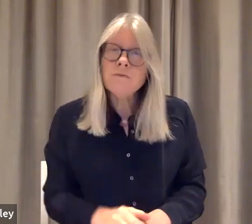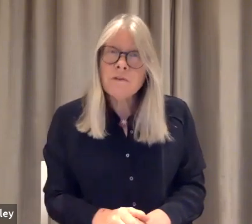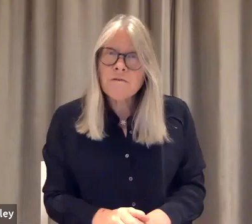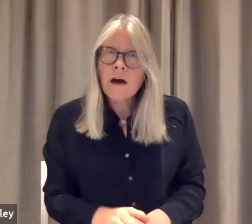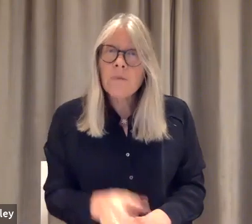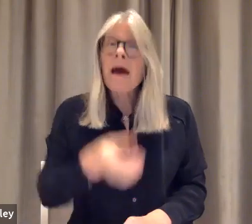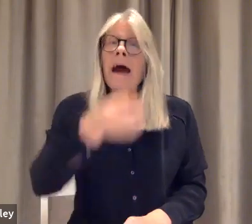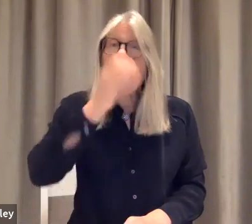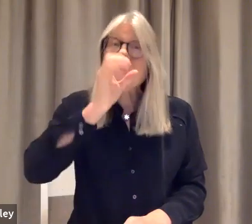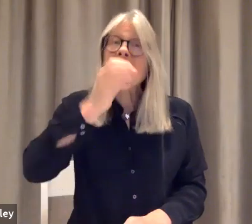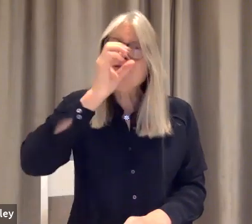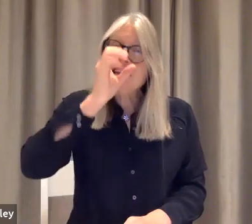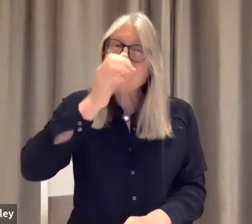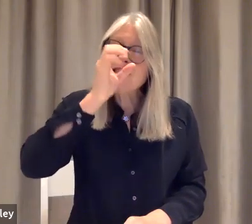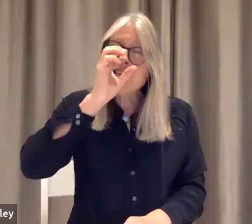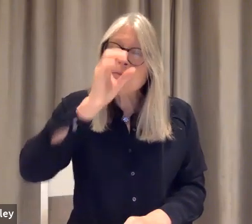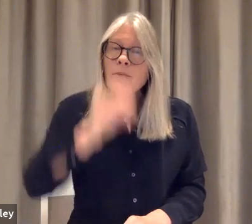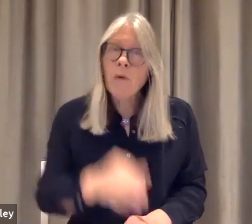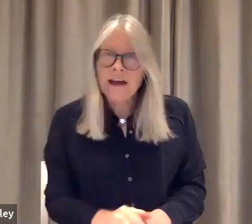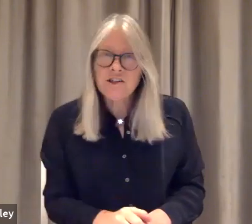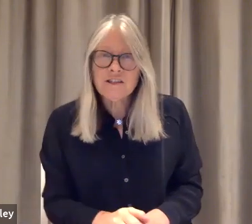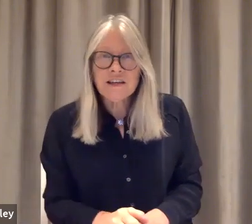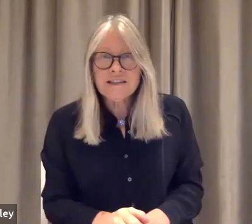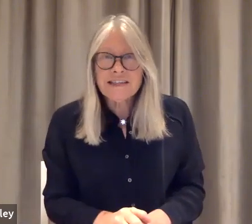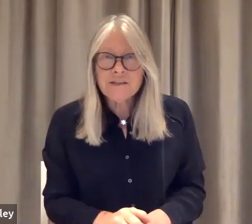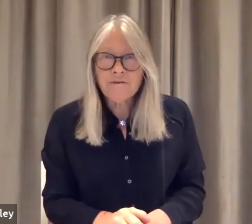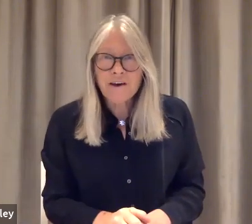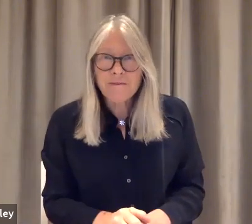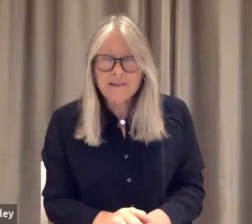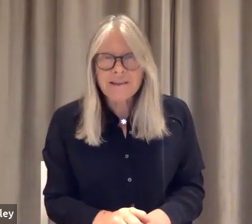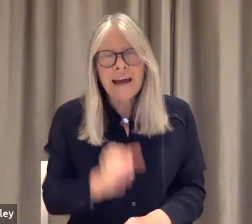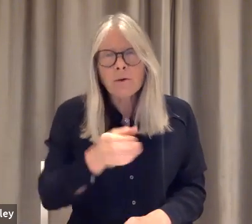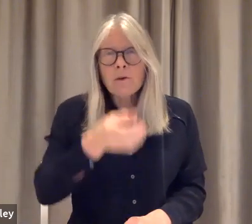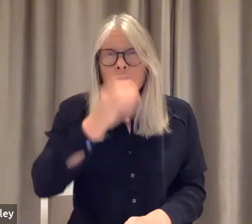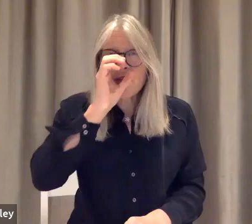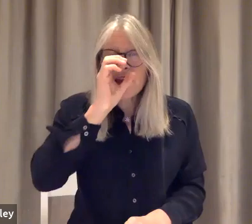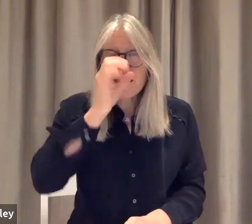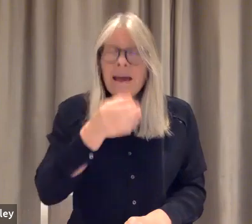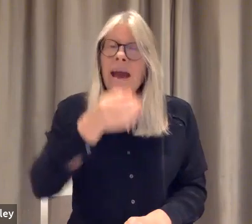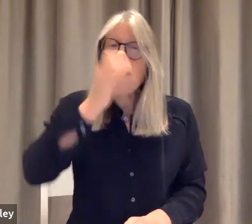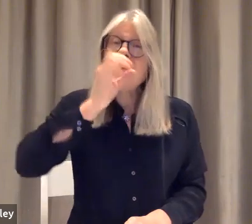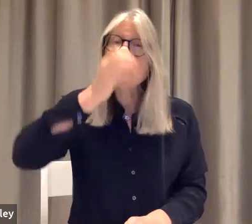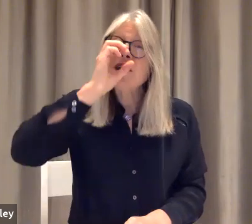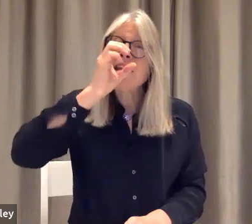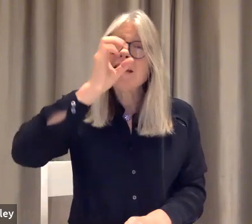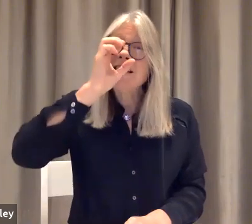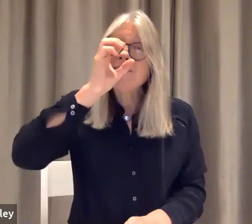for the verb, having a drink. Just a little bit more action turns it into a verb. So the noun, drink, having a drink, a little bit